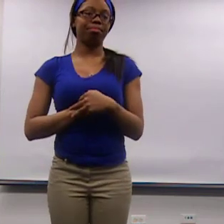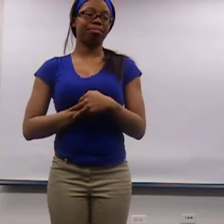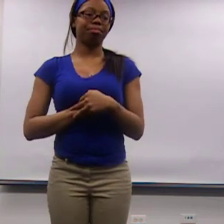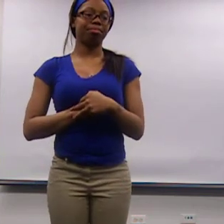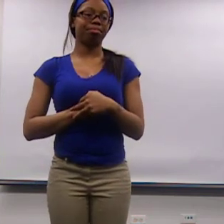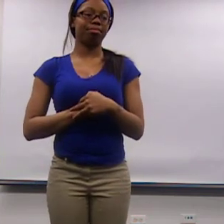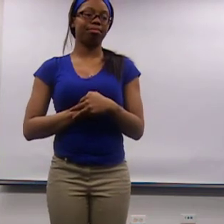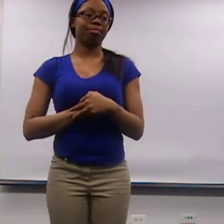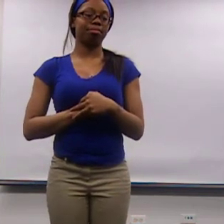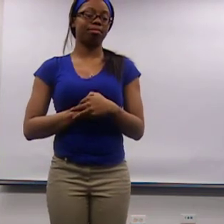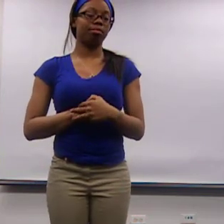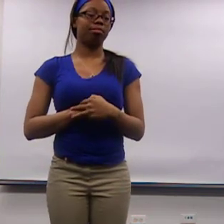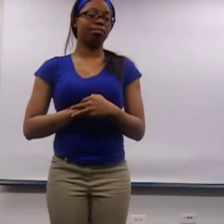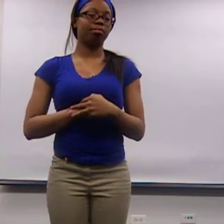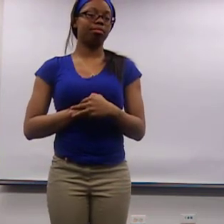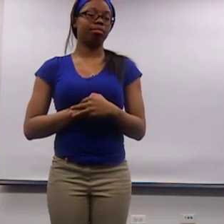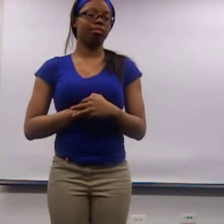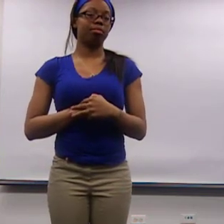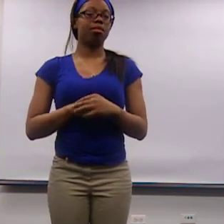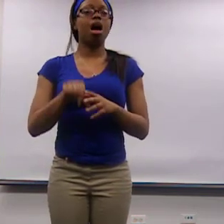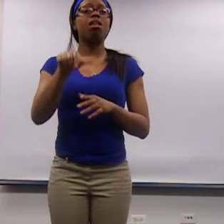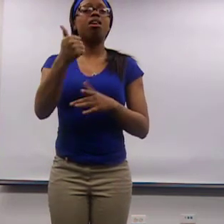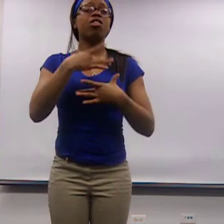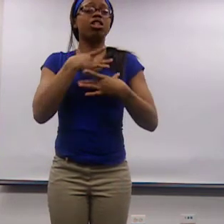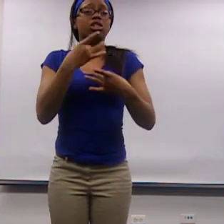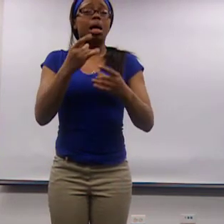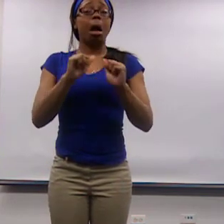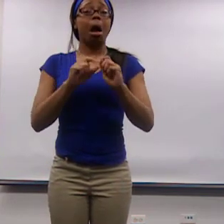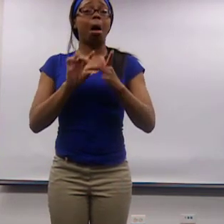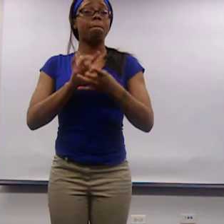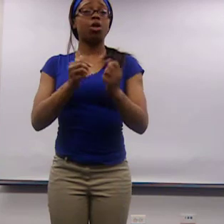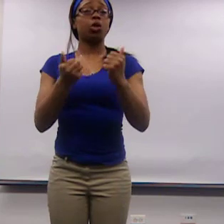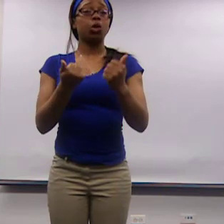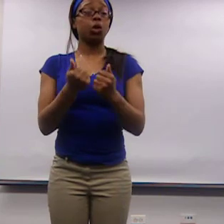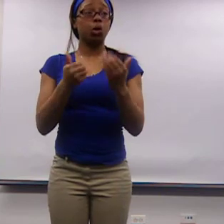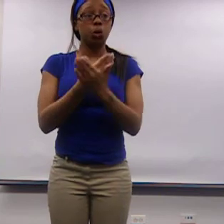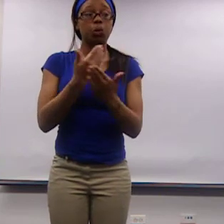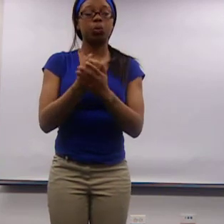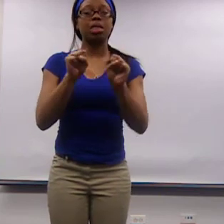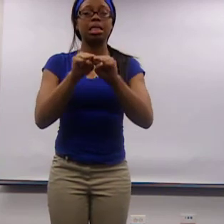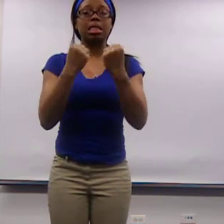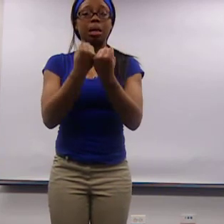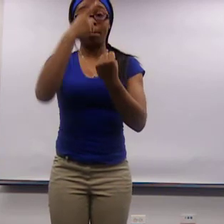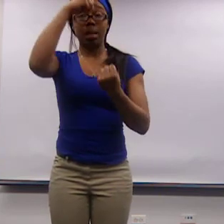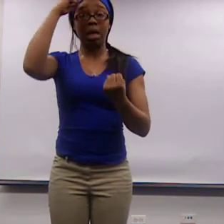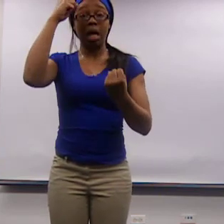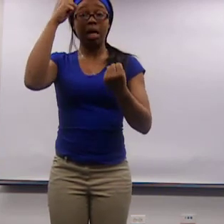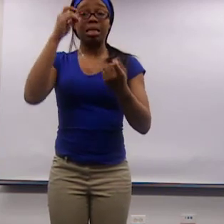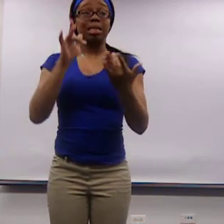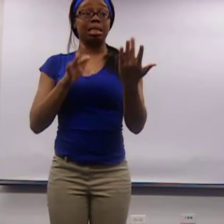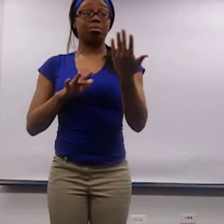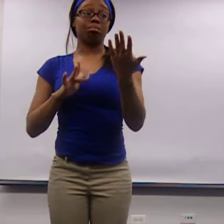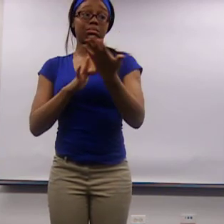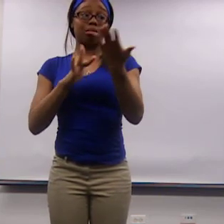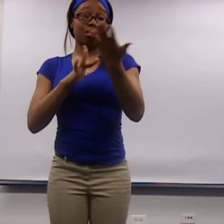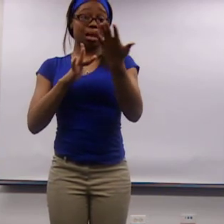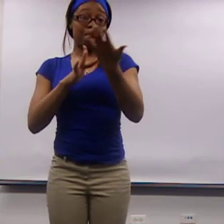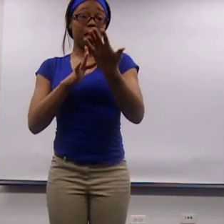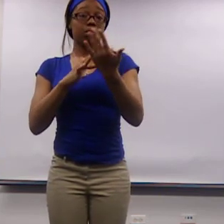Another interesting thing about the new system, because it's all hooked up electronically, for example, in the event of a fire, what